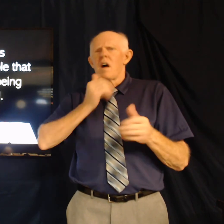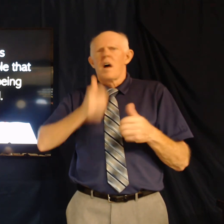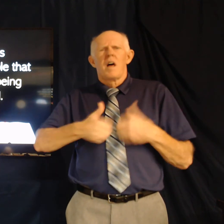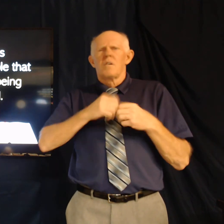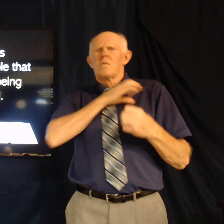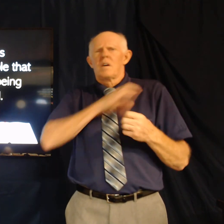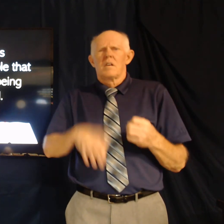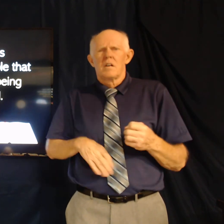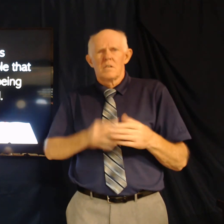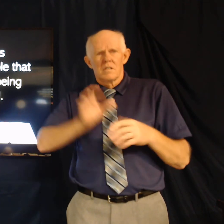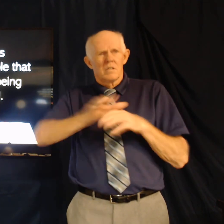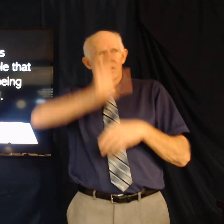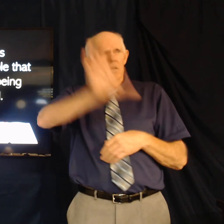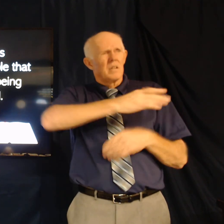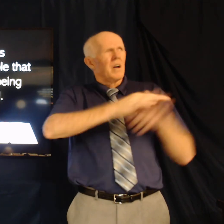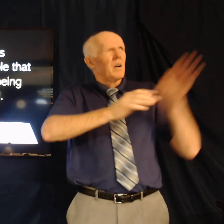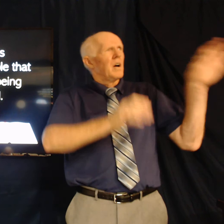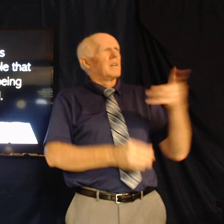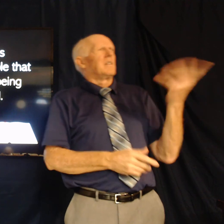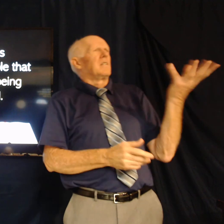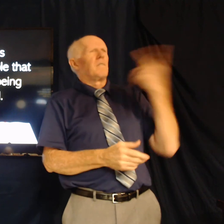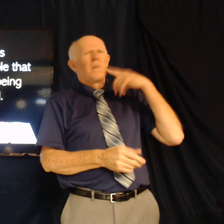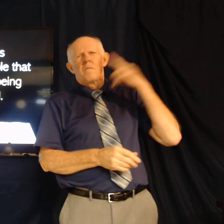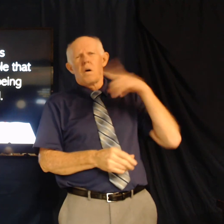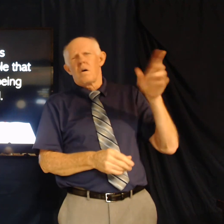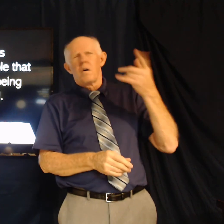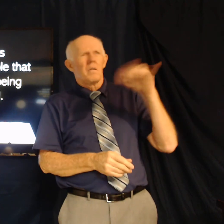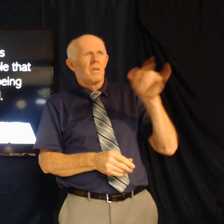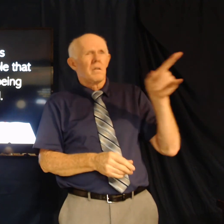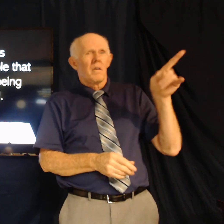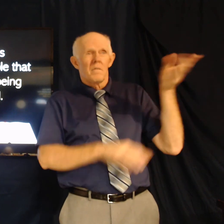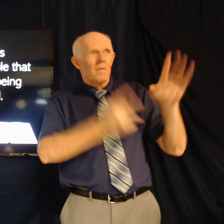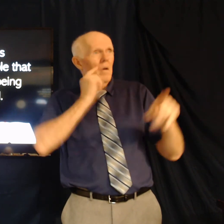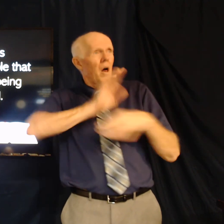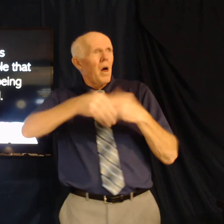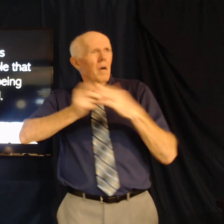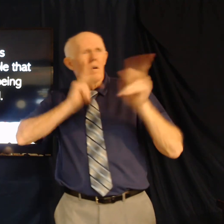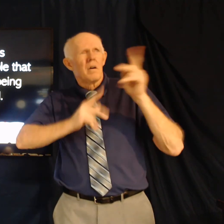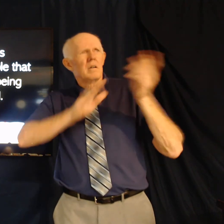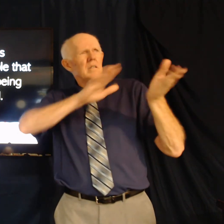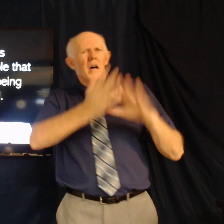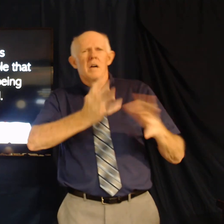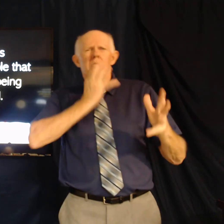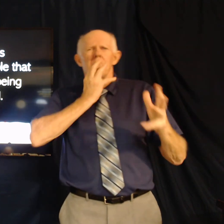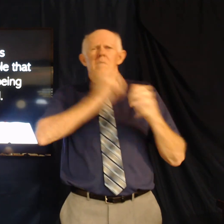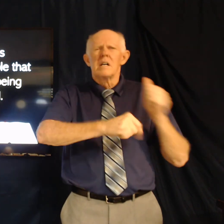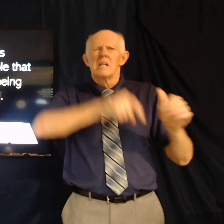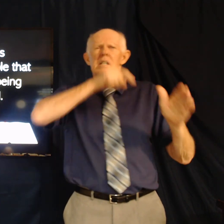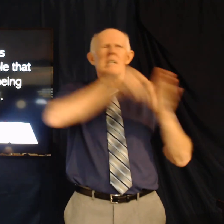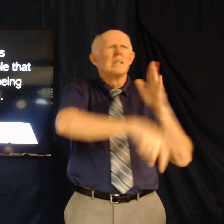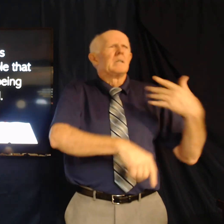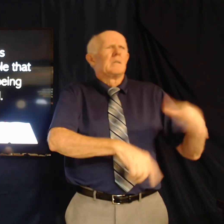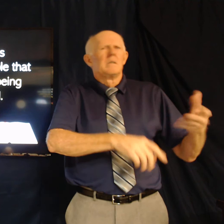People are lost, not living in Christ. Why, they ask, what for? You'll die and be